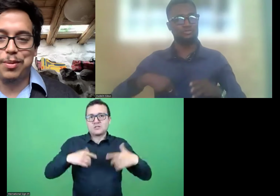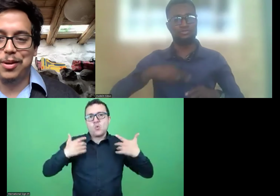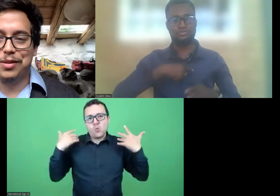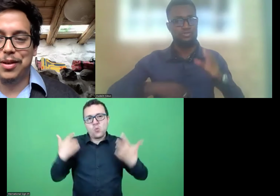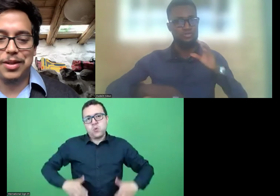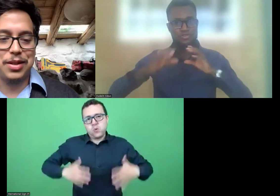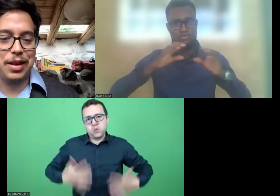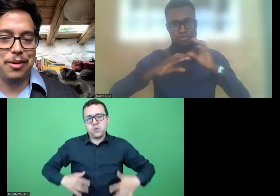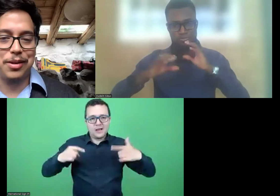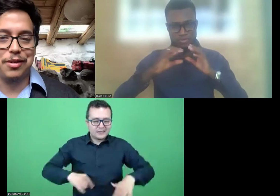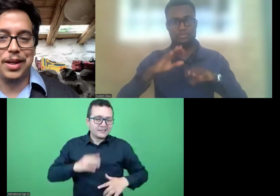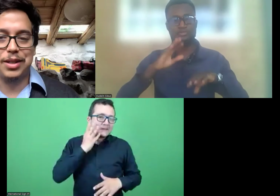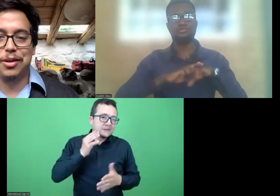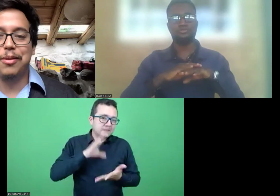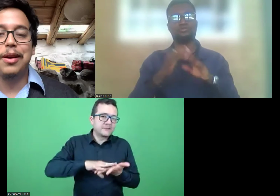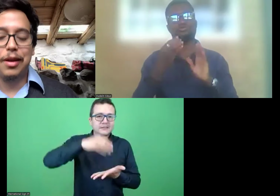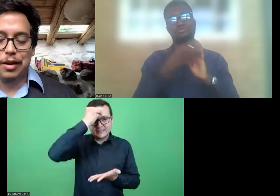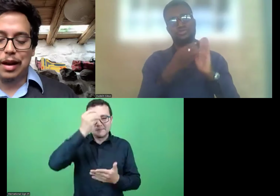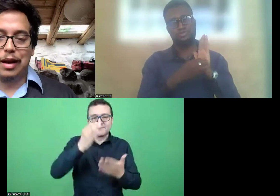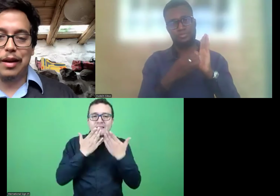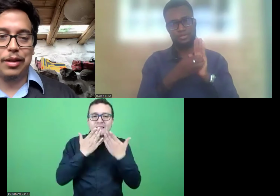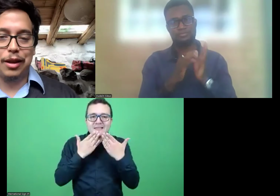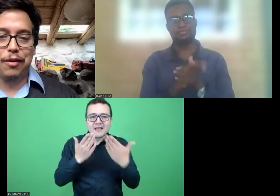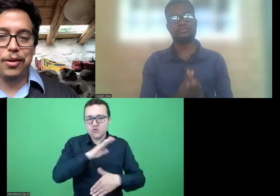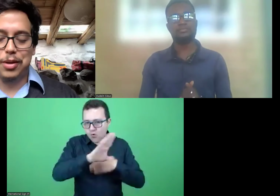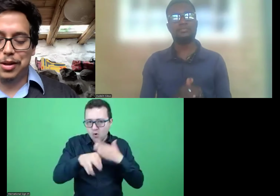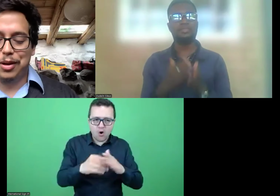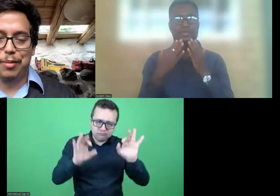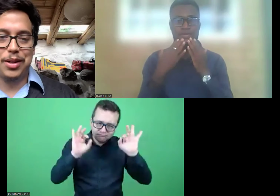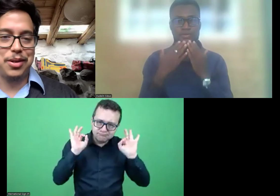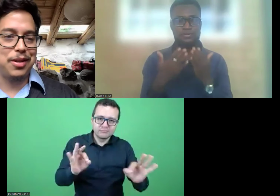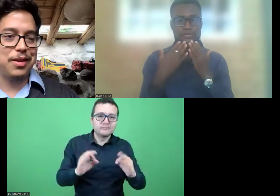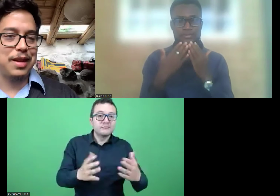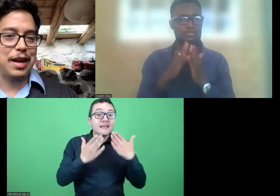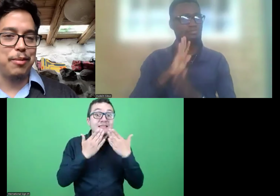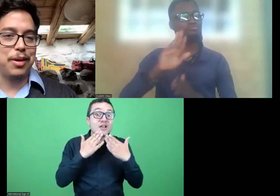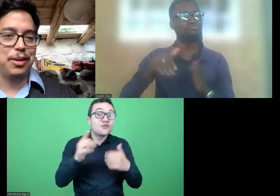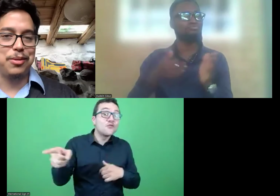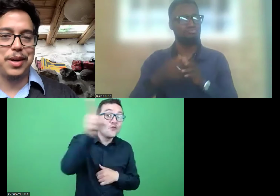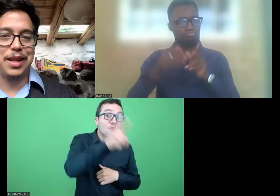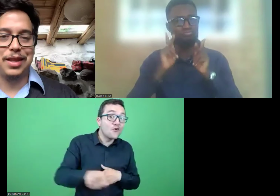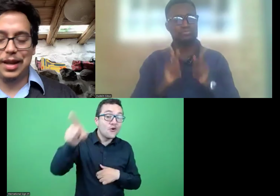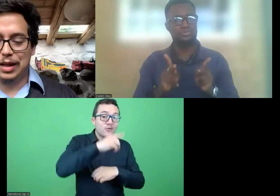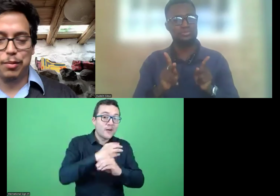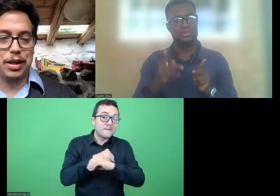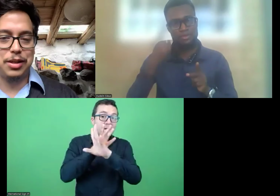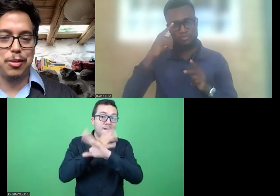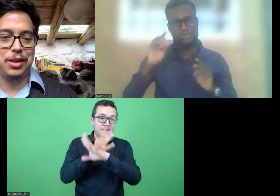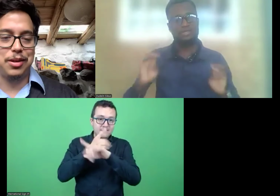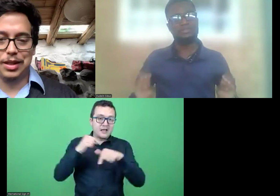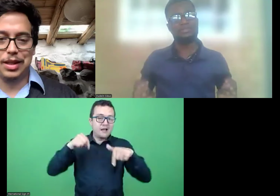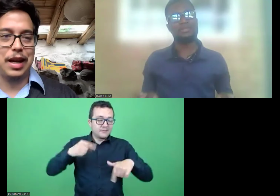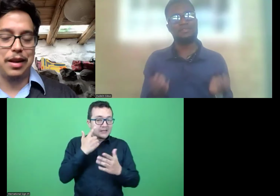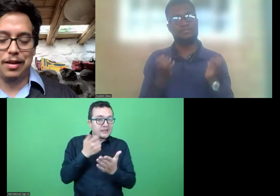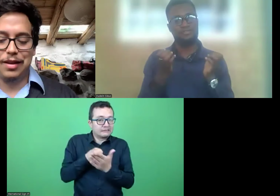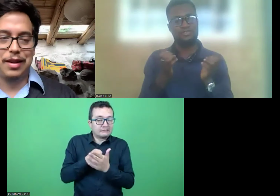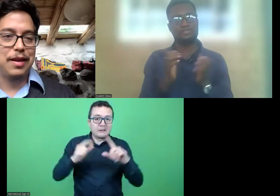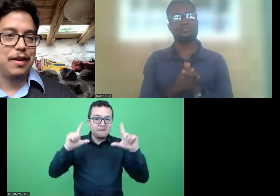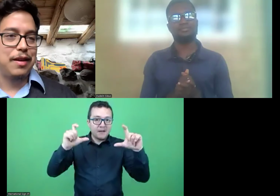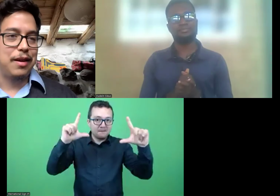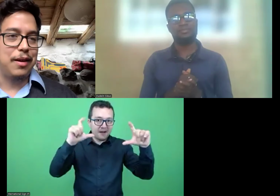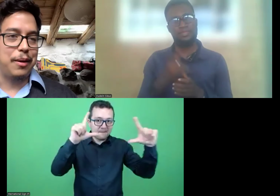learning experience for us. Thank you all so much. So thank you for turning your cameras on. I'm going to try and take as much screenshots as I